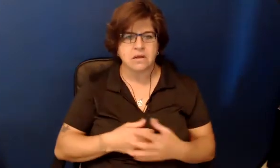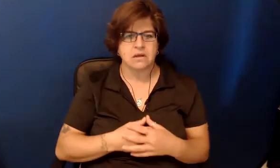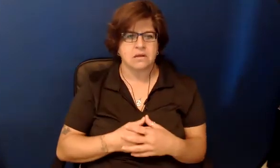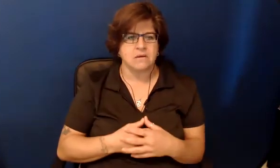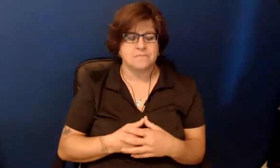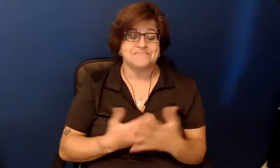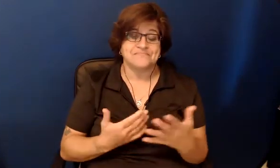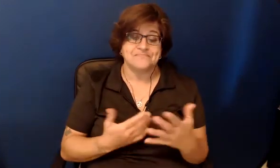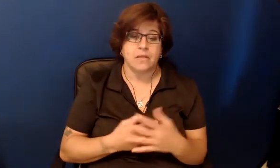me,